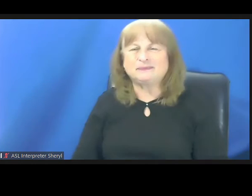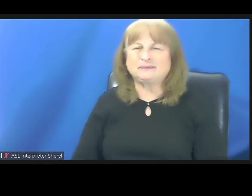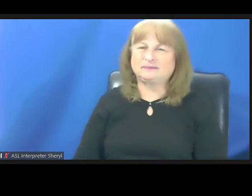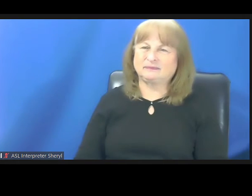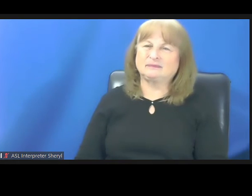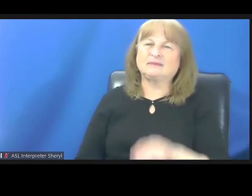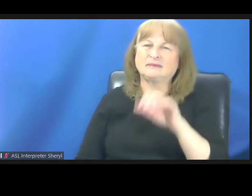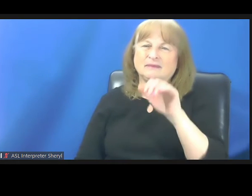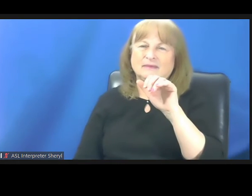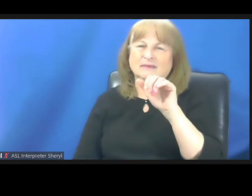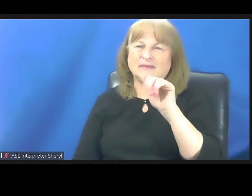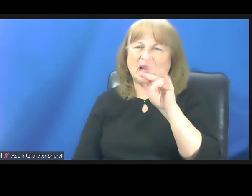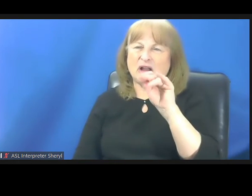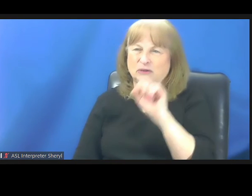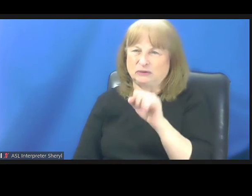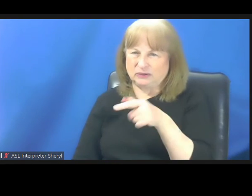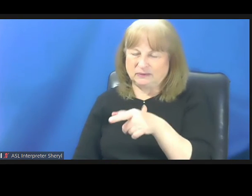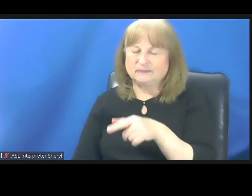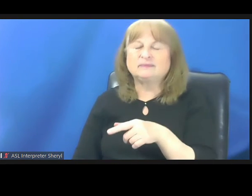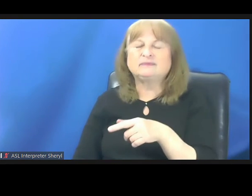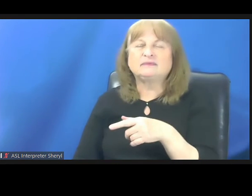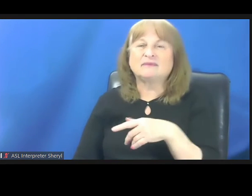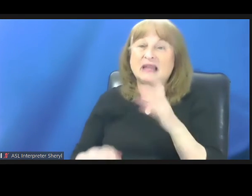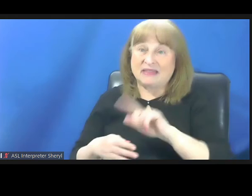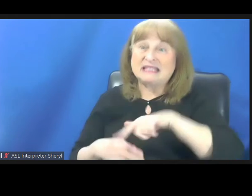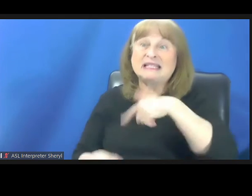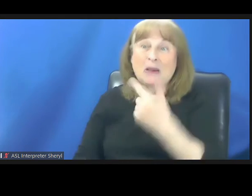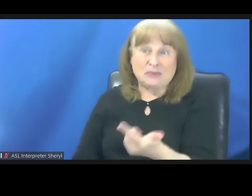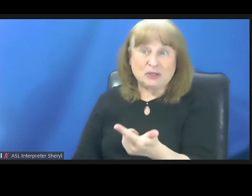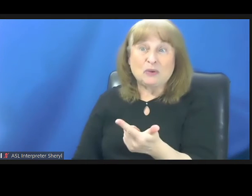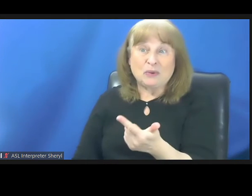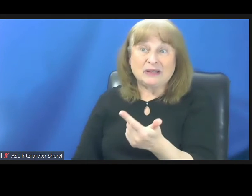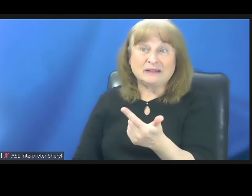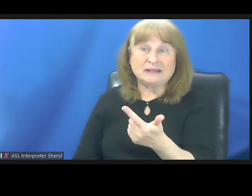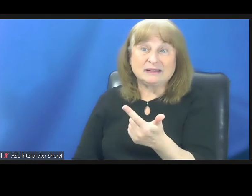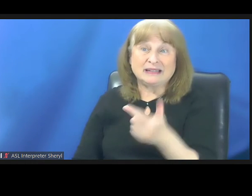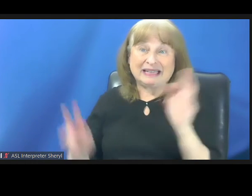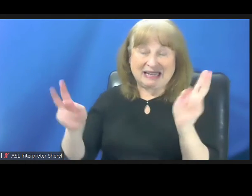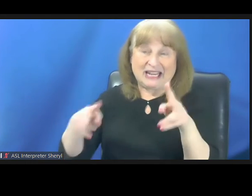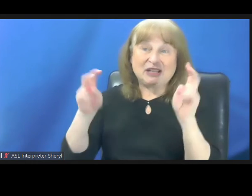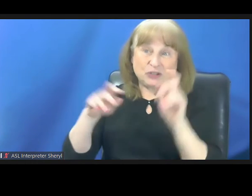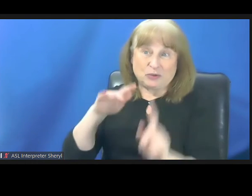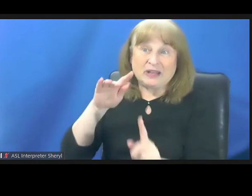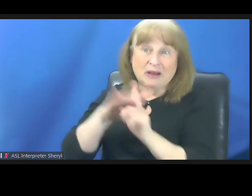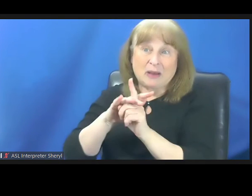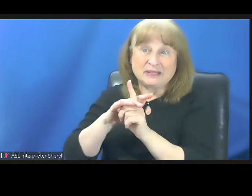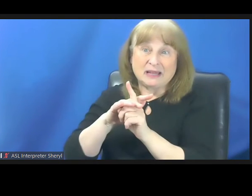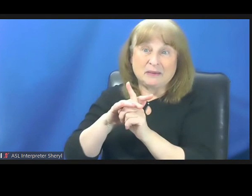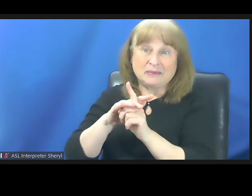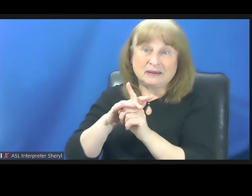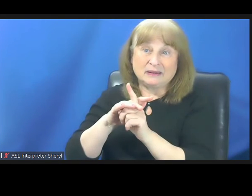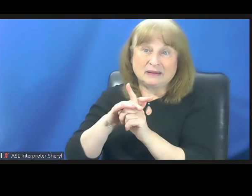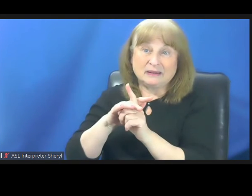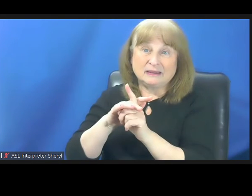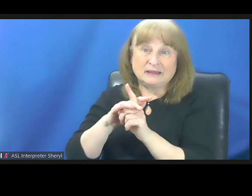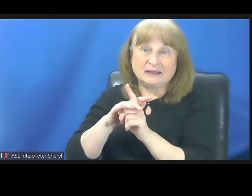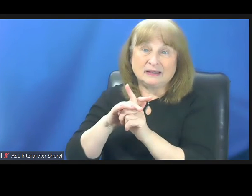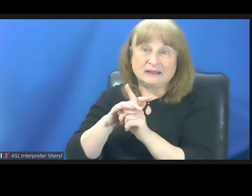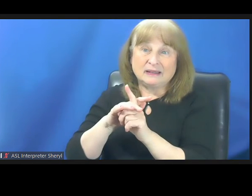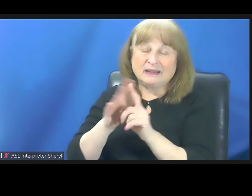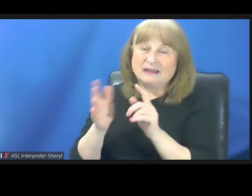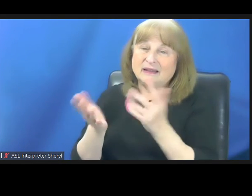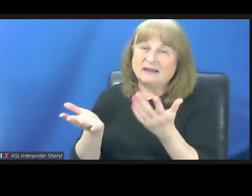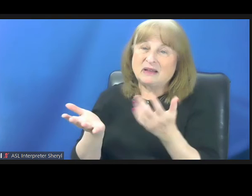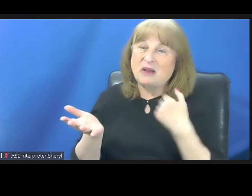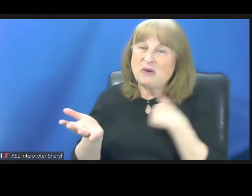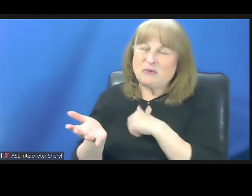then, the subsequent issue that comes up always, that